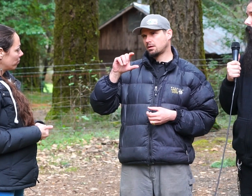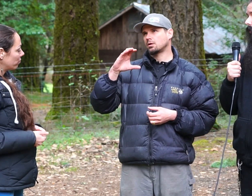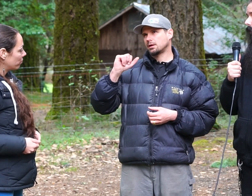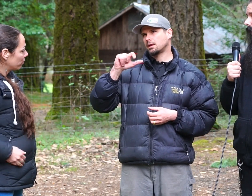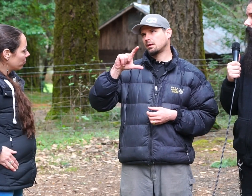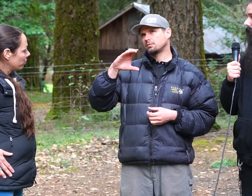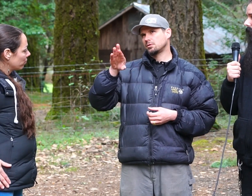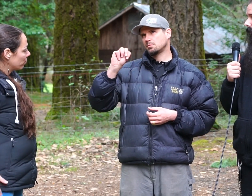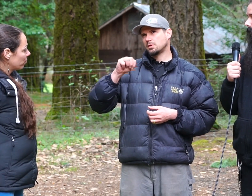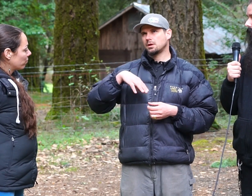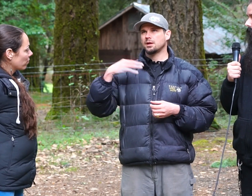don't have to add very much